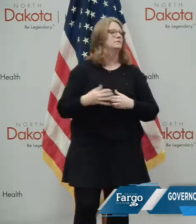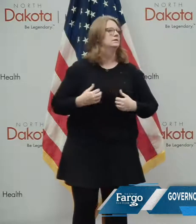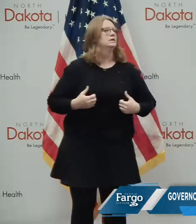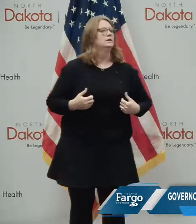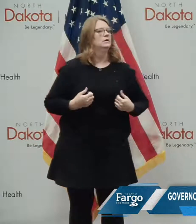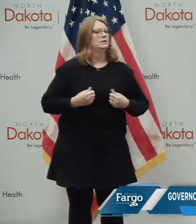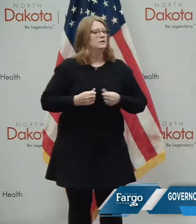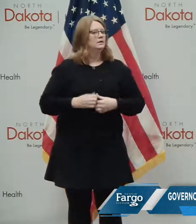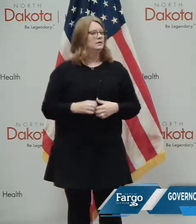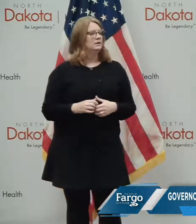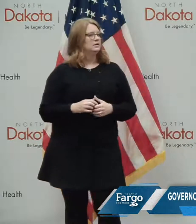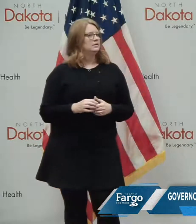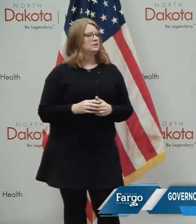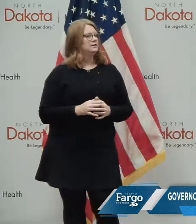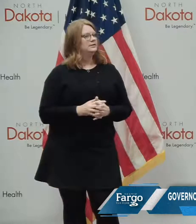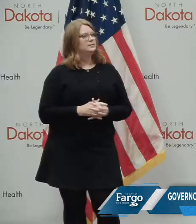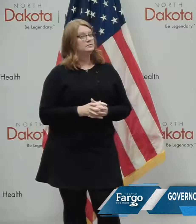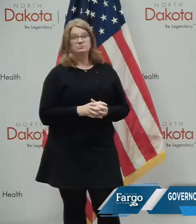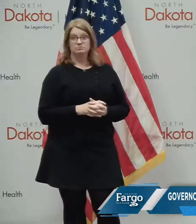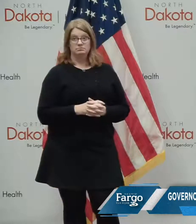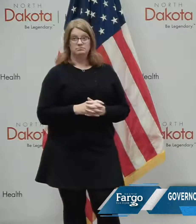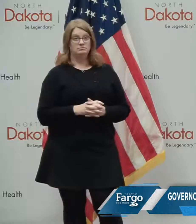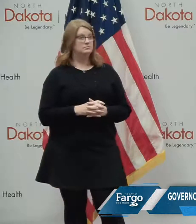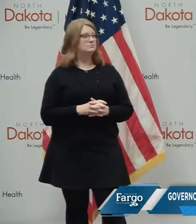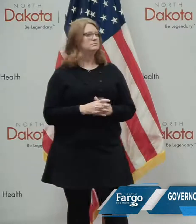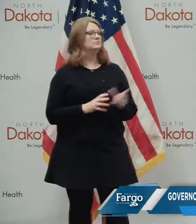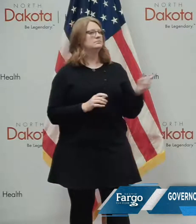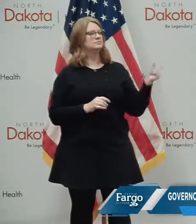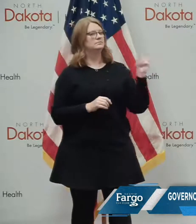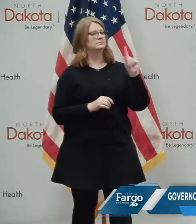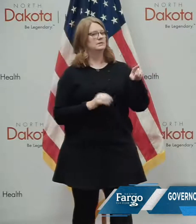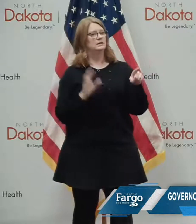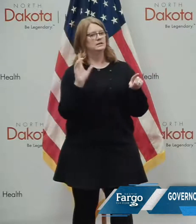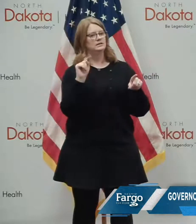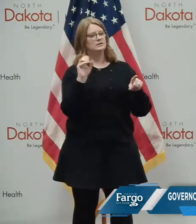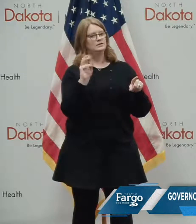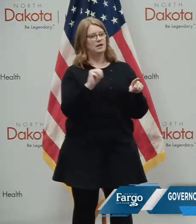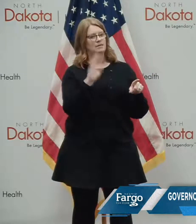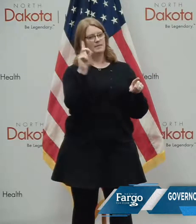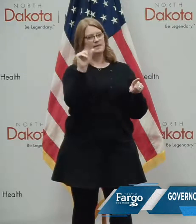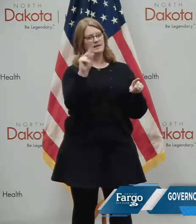Okay, I think, I did Jacob. Okay, it's going Tom and then Dave.